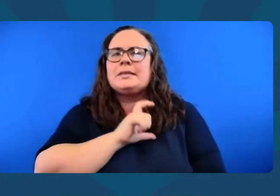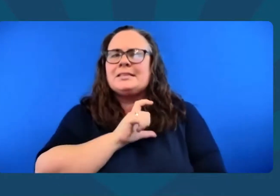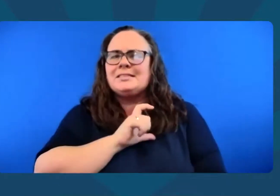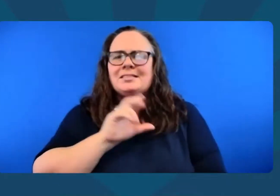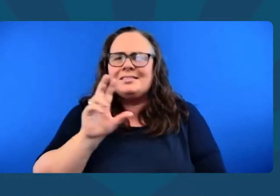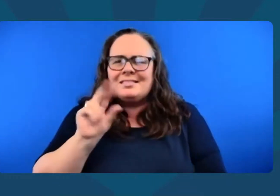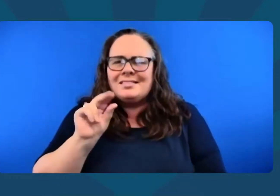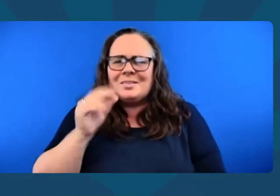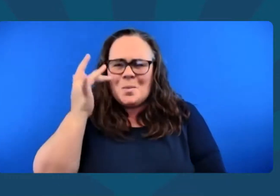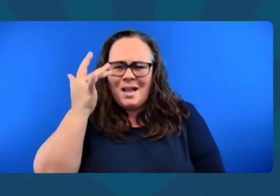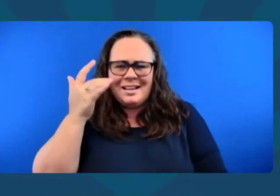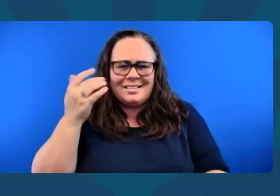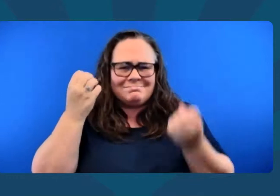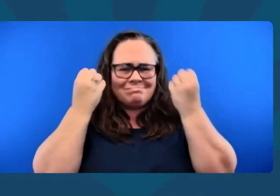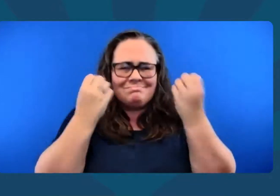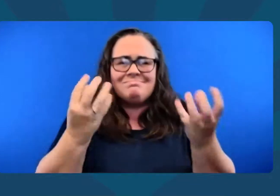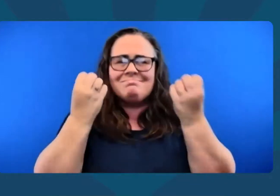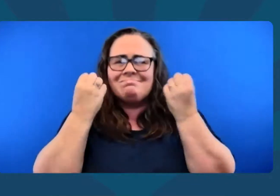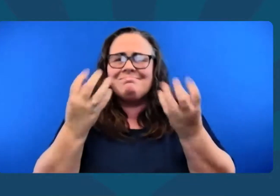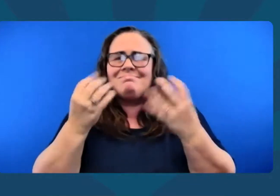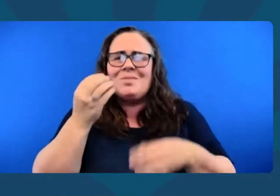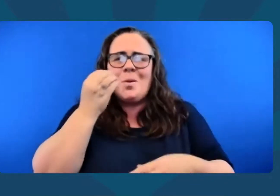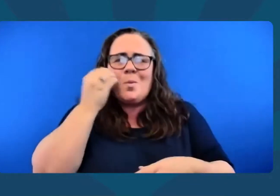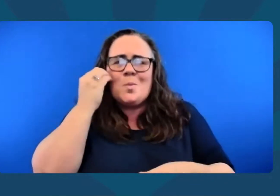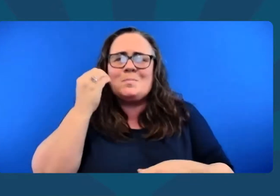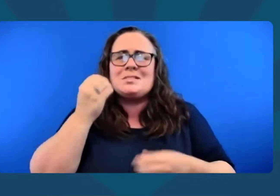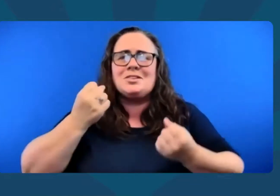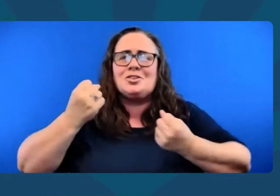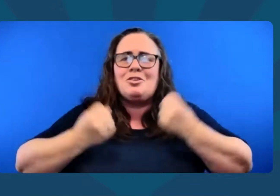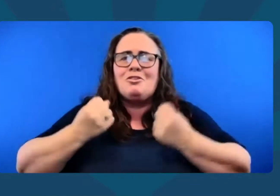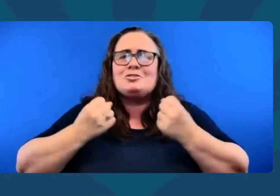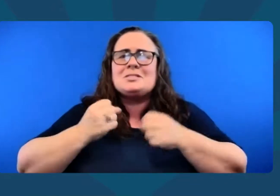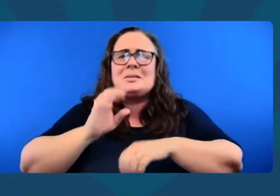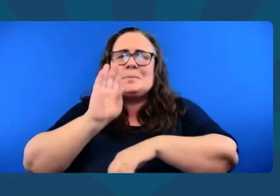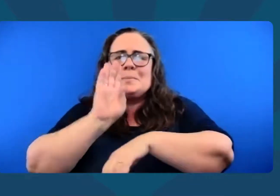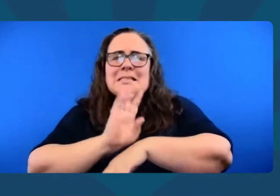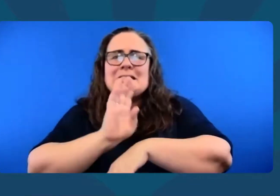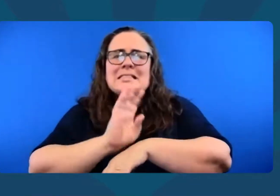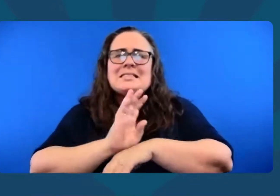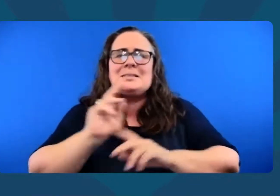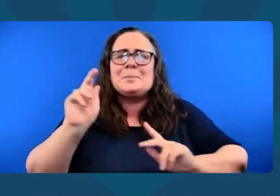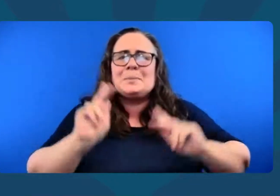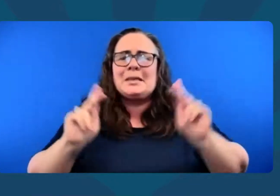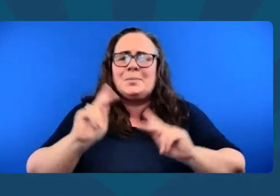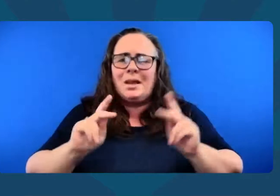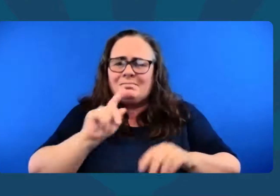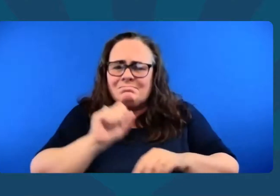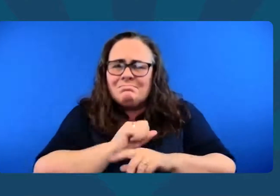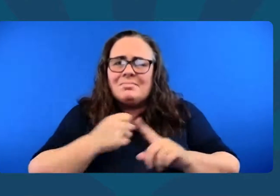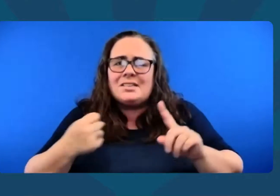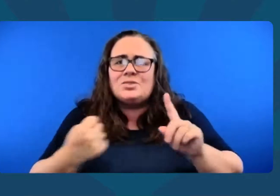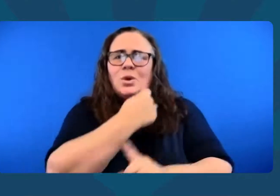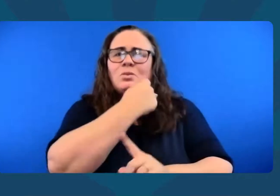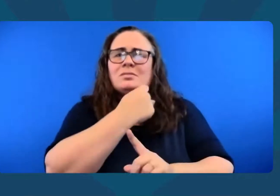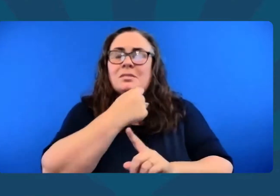I will never support defunding the police when thousands of homes, cars, businesses, and